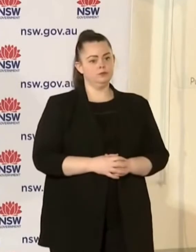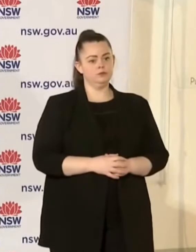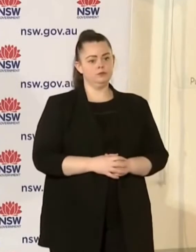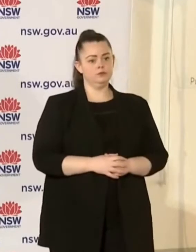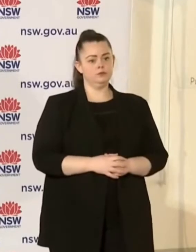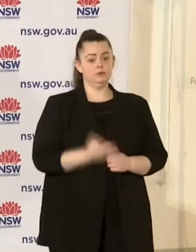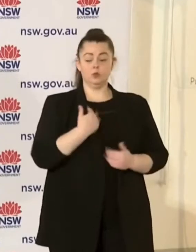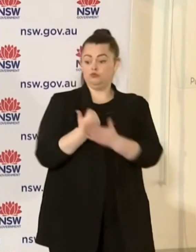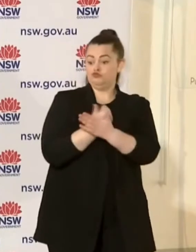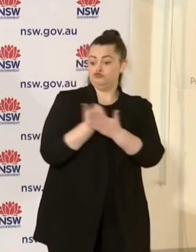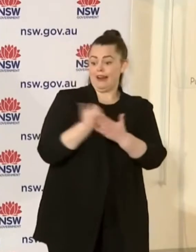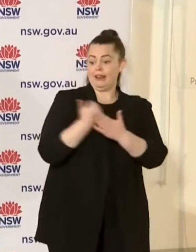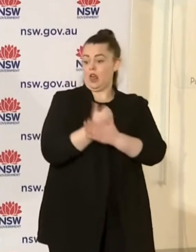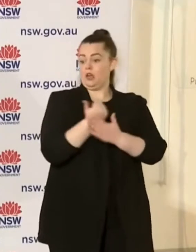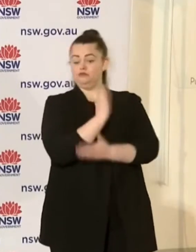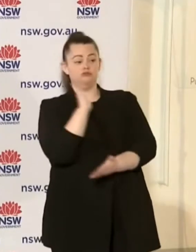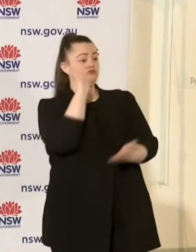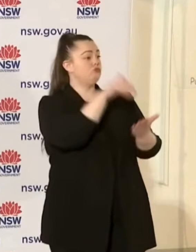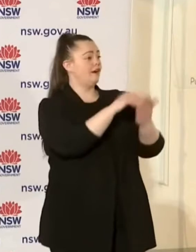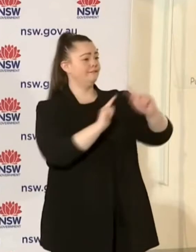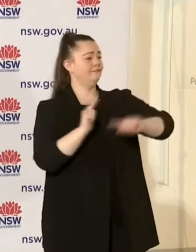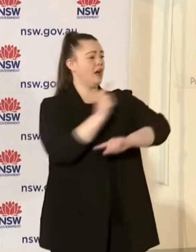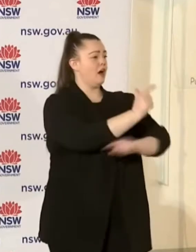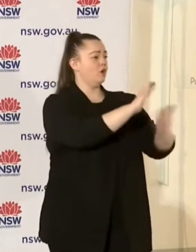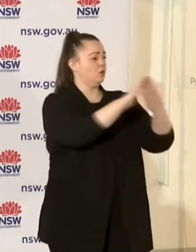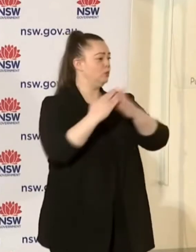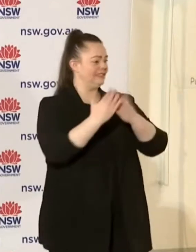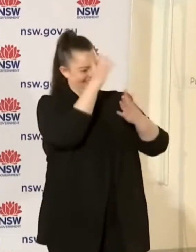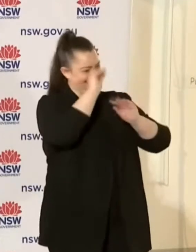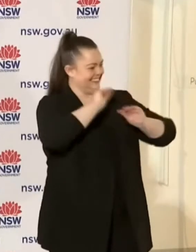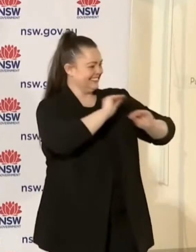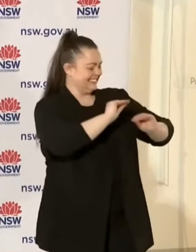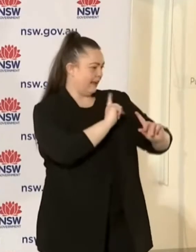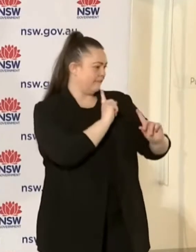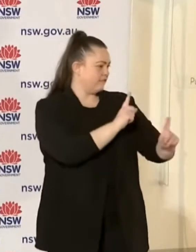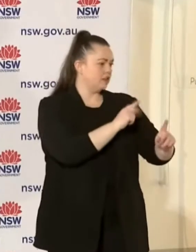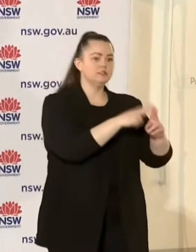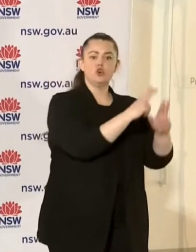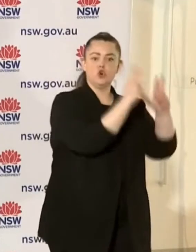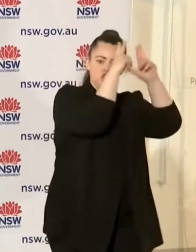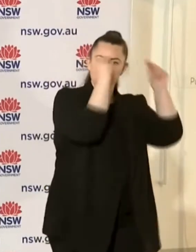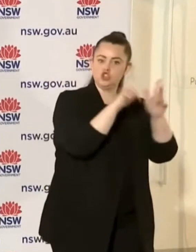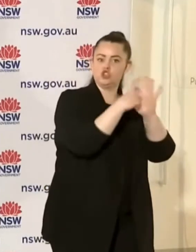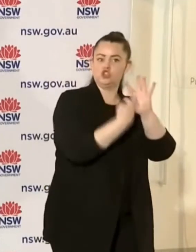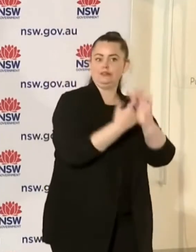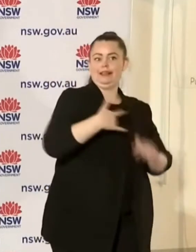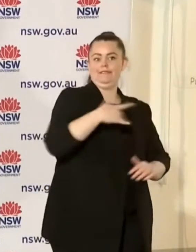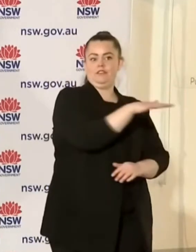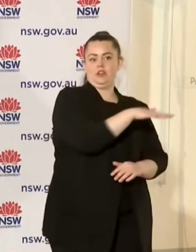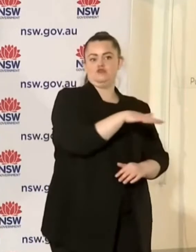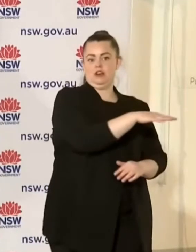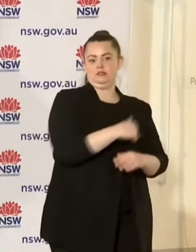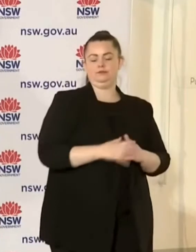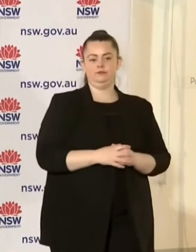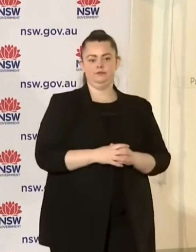nurses in remote and rural communities 24 hours a day. All of these structures are in place while maintaining our ability